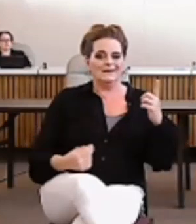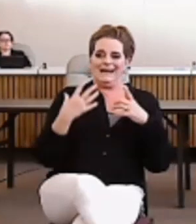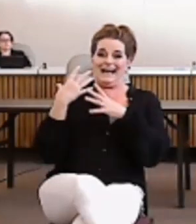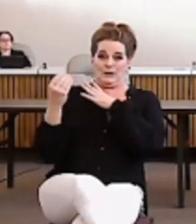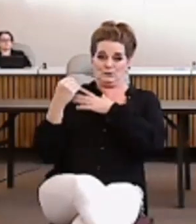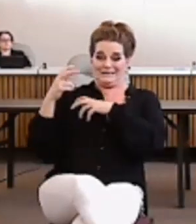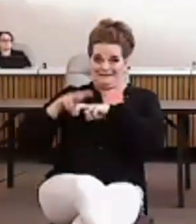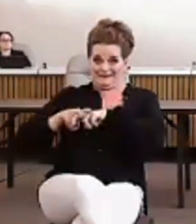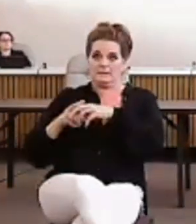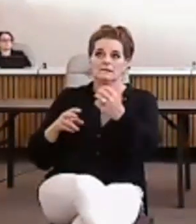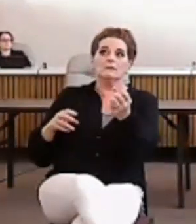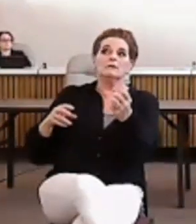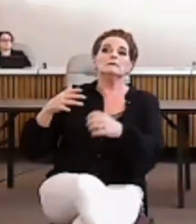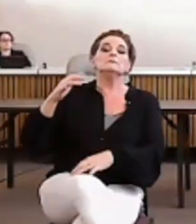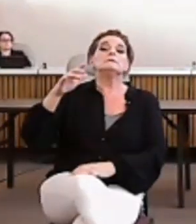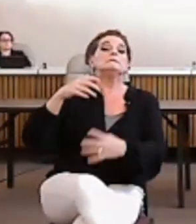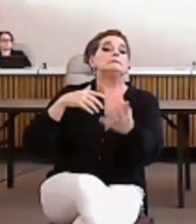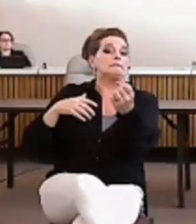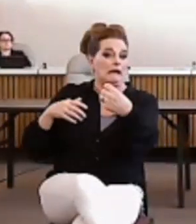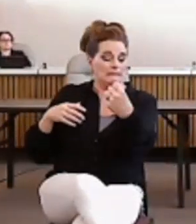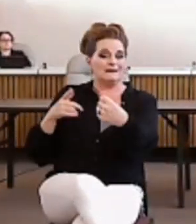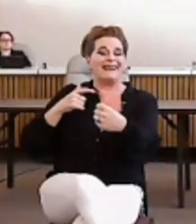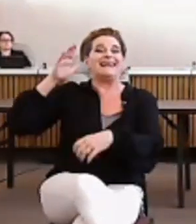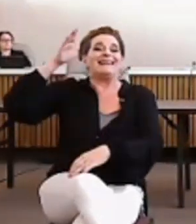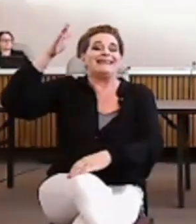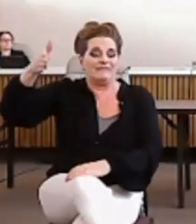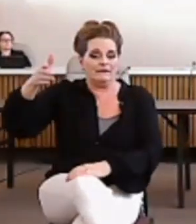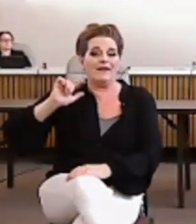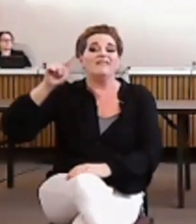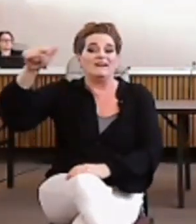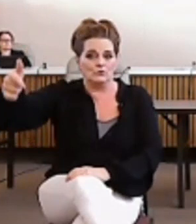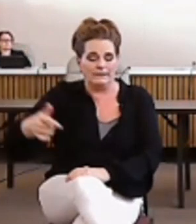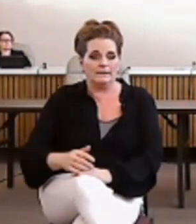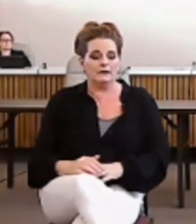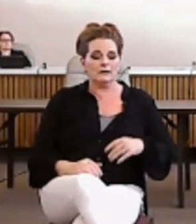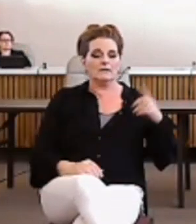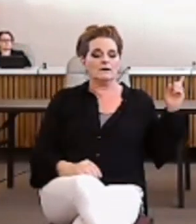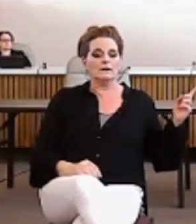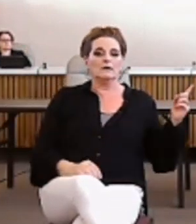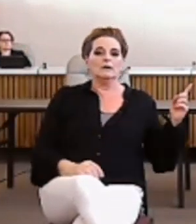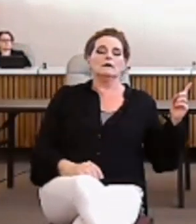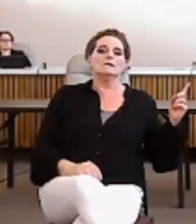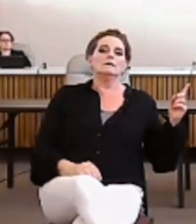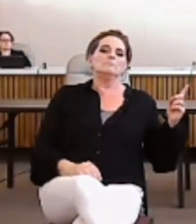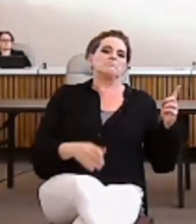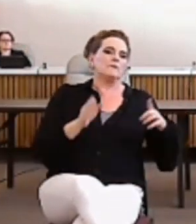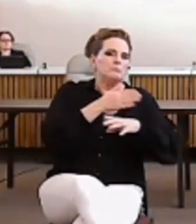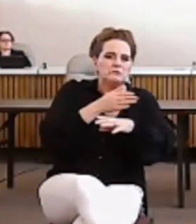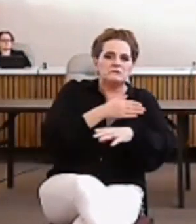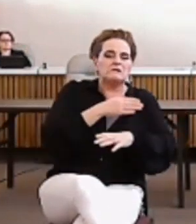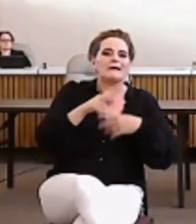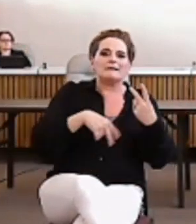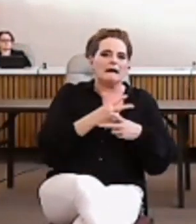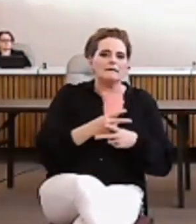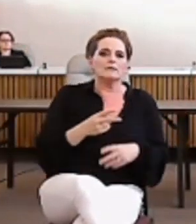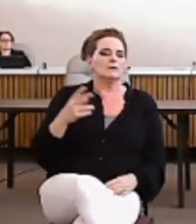Yes, Yes. in Okay. future, not at present. but we're gonna just do Put it. it Might on as there. well just do it now. bands, DJs, or other similar loud No, entertainment,